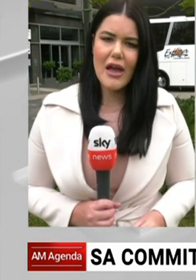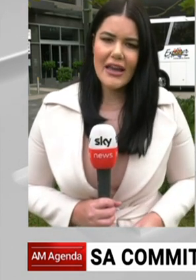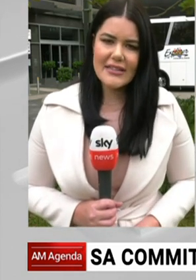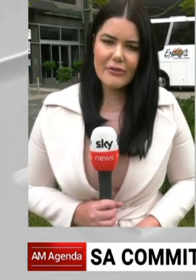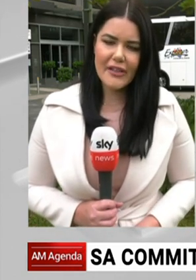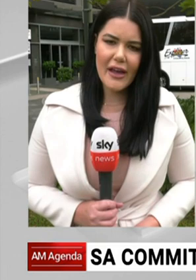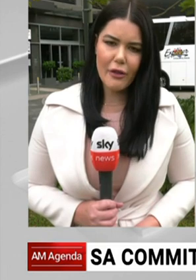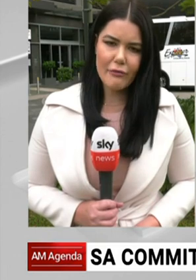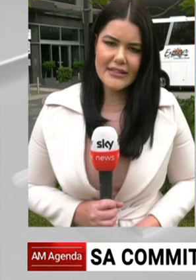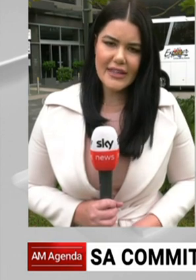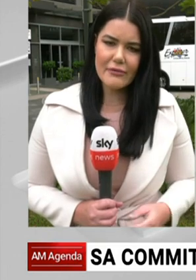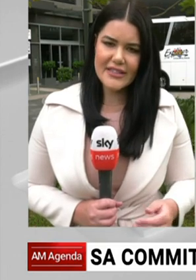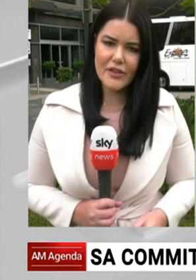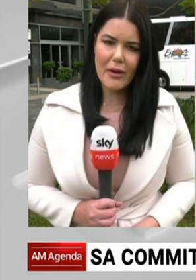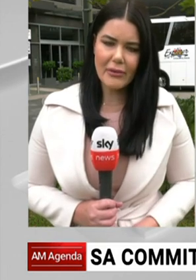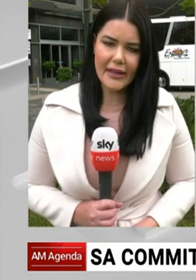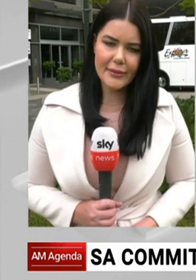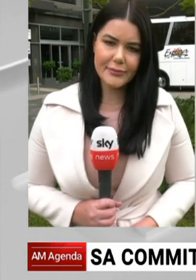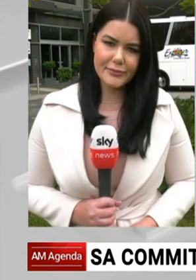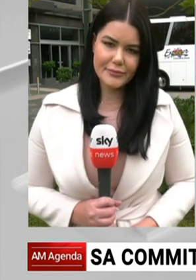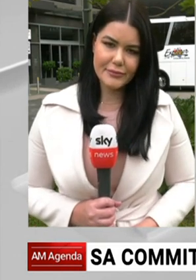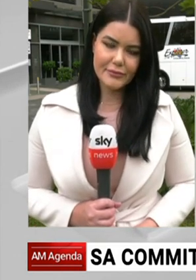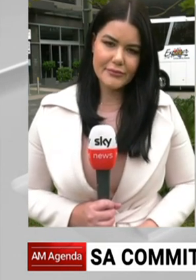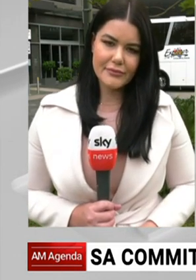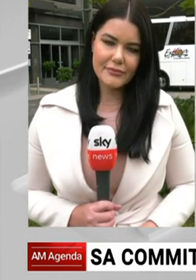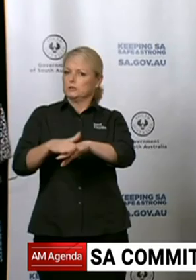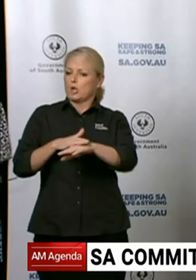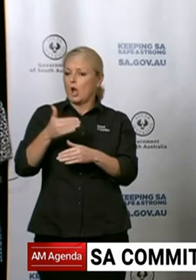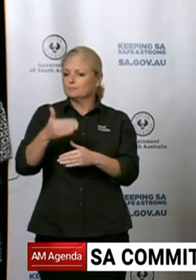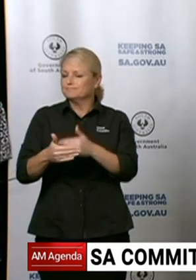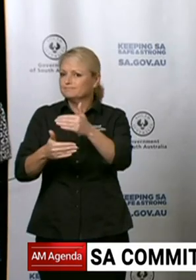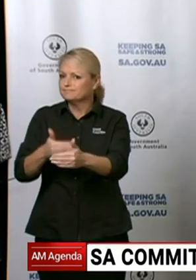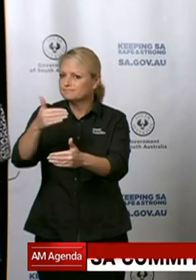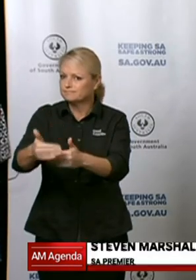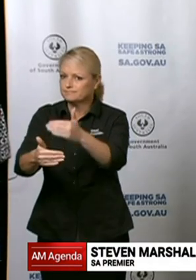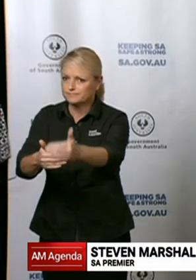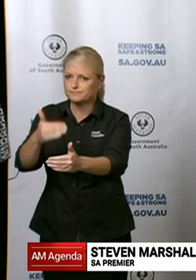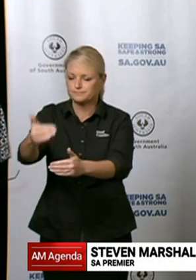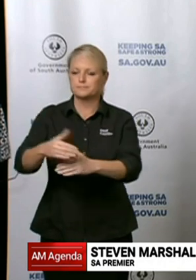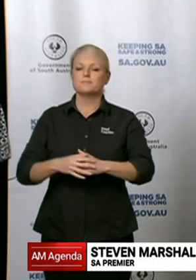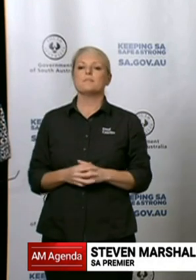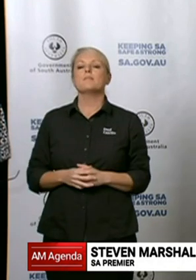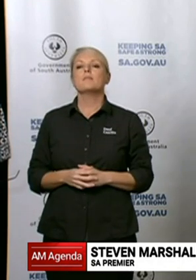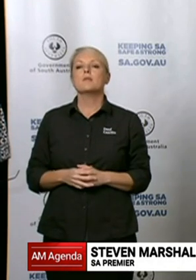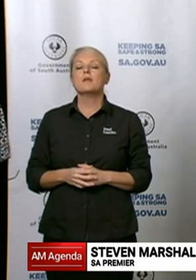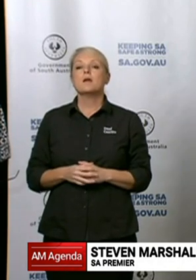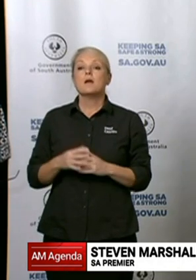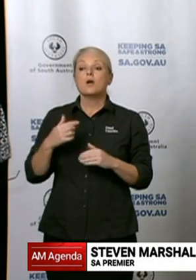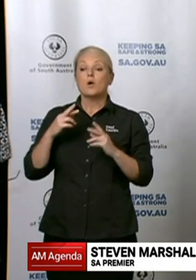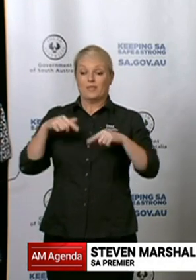while also considering the health risk and the risk to the public. When we look to ease the restrictions,